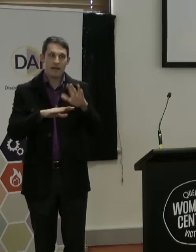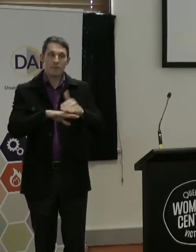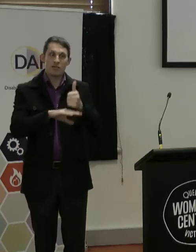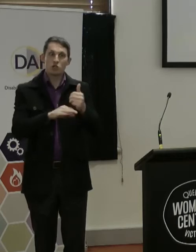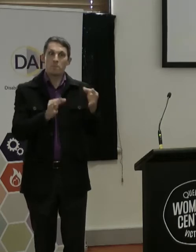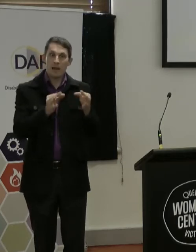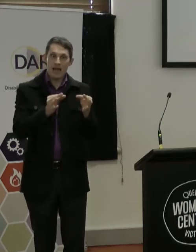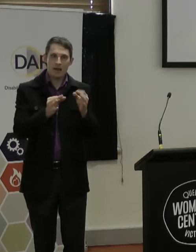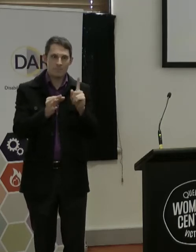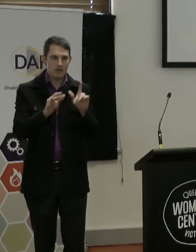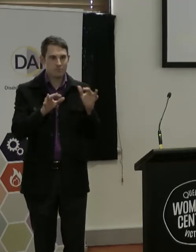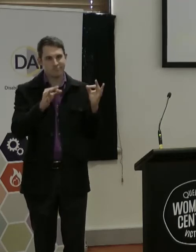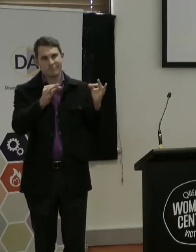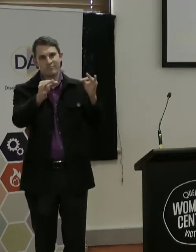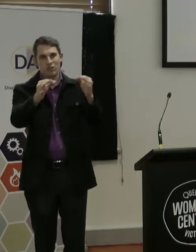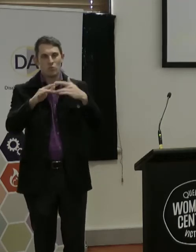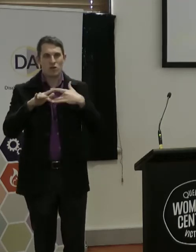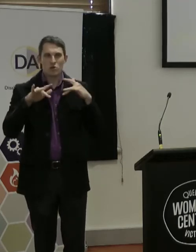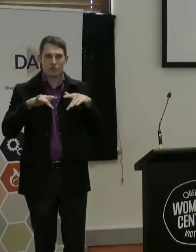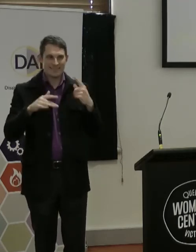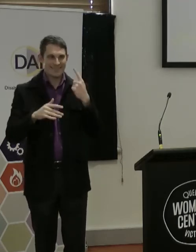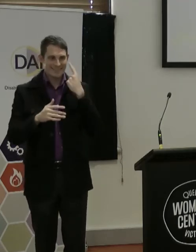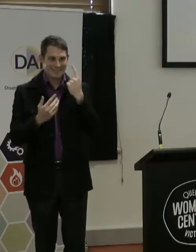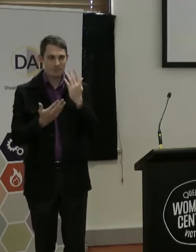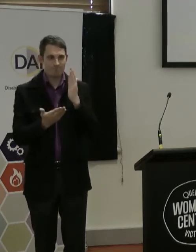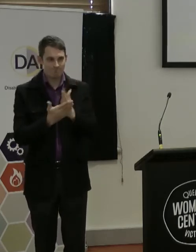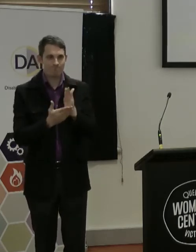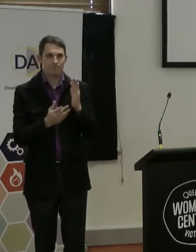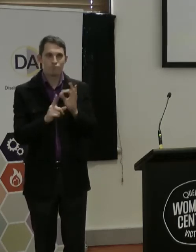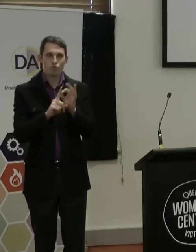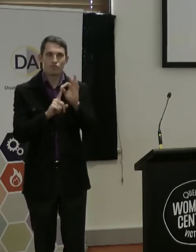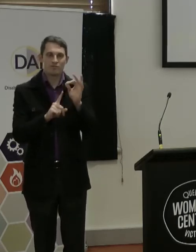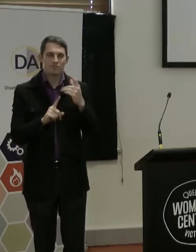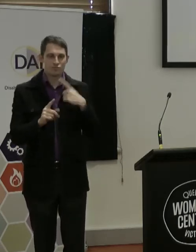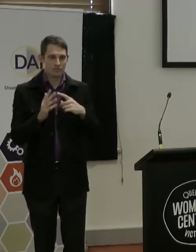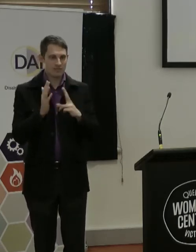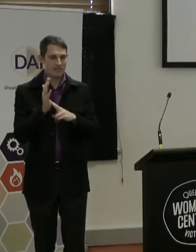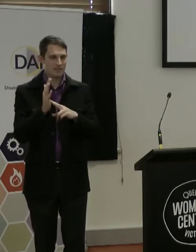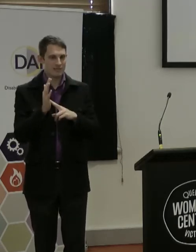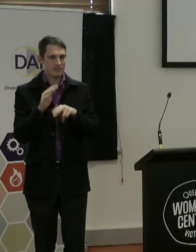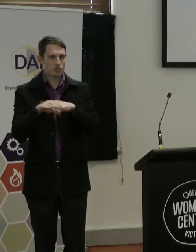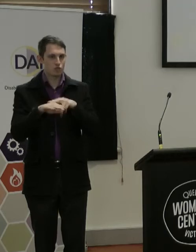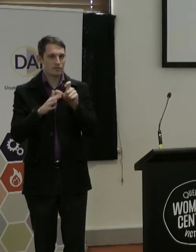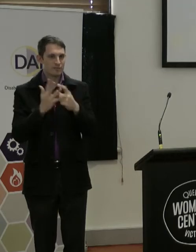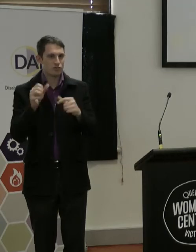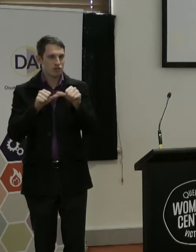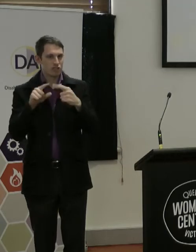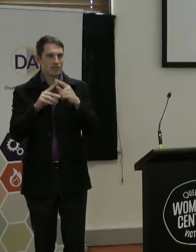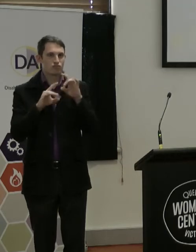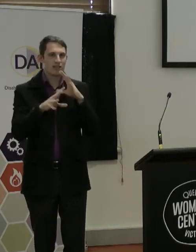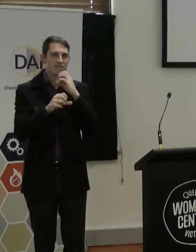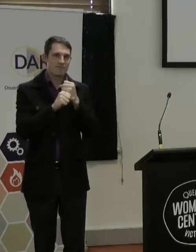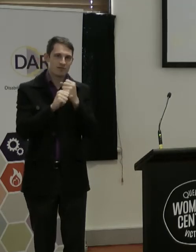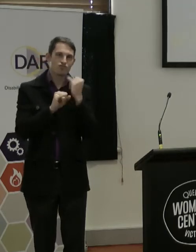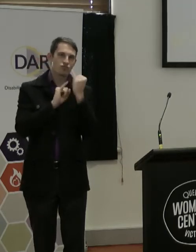been delayed, so we really haven't seen a lot of tangible progress because of the National Disability Strategy, and the Australian government was criticised around